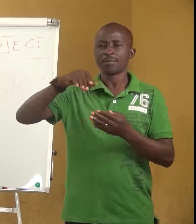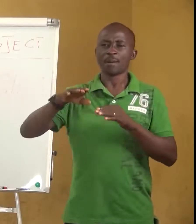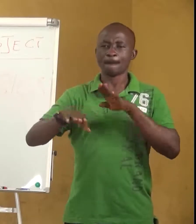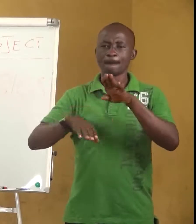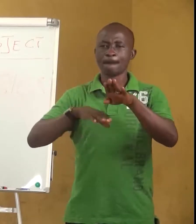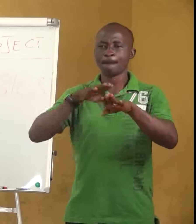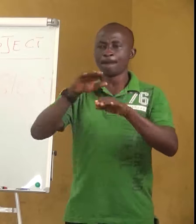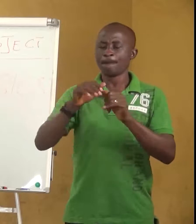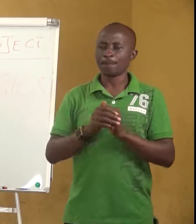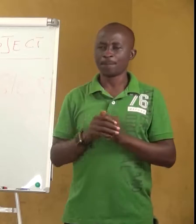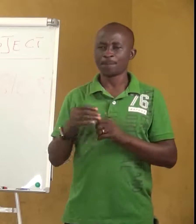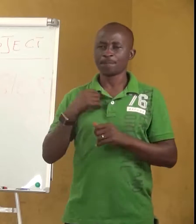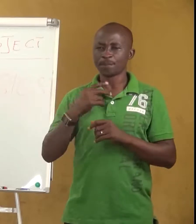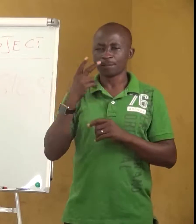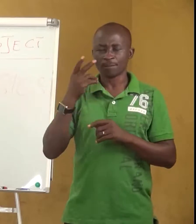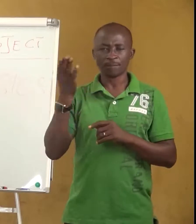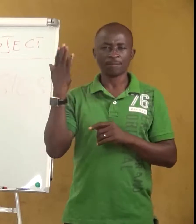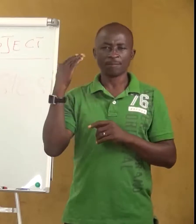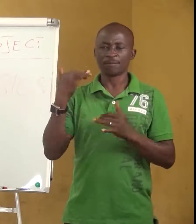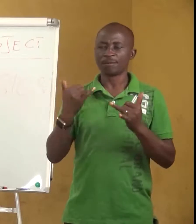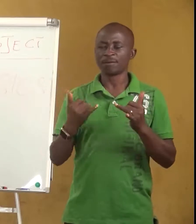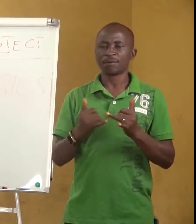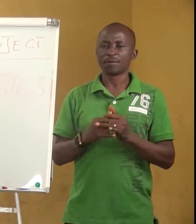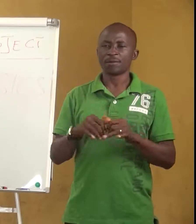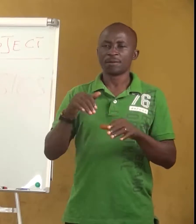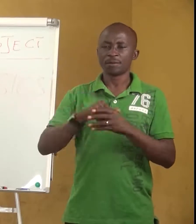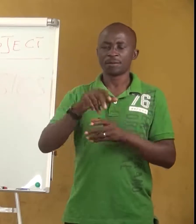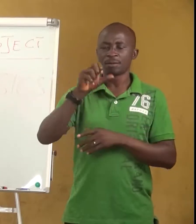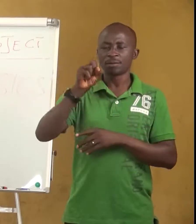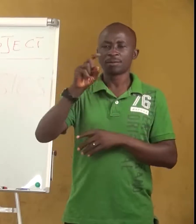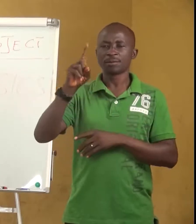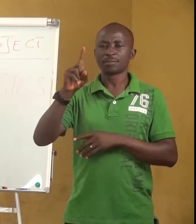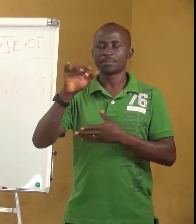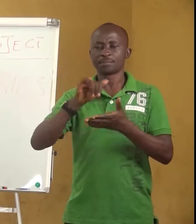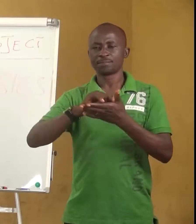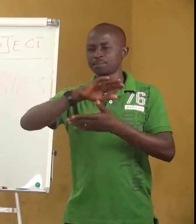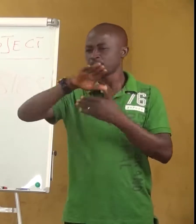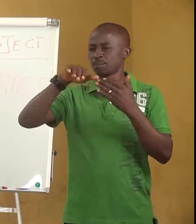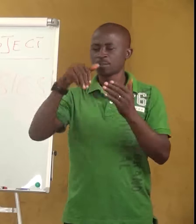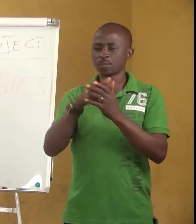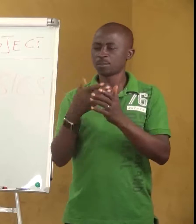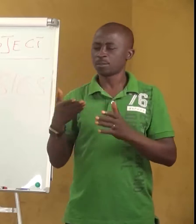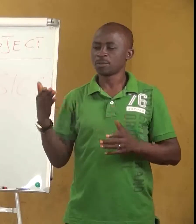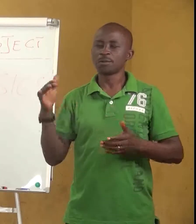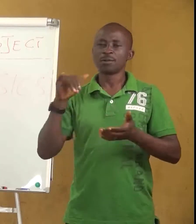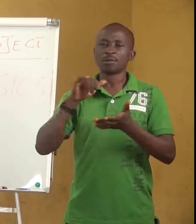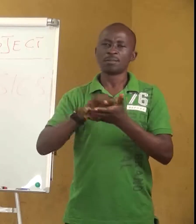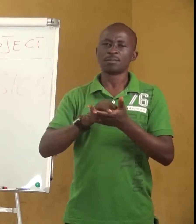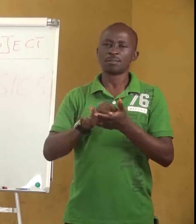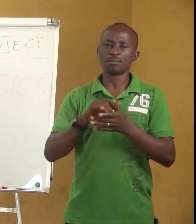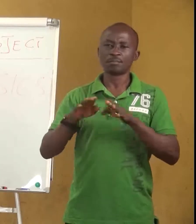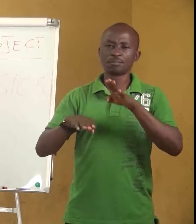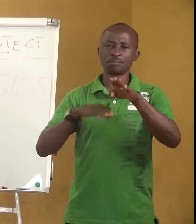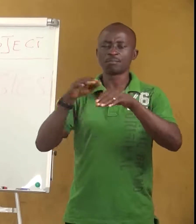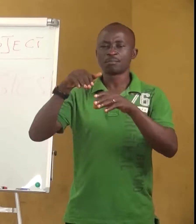we saw earlier before now in SS1 that all objects that move